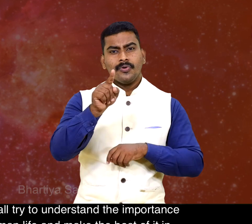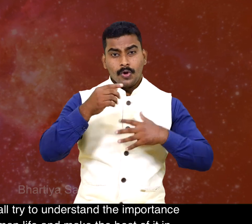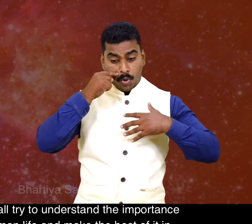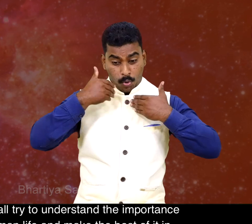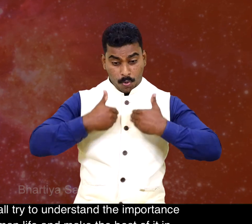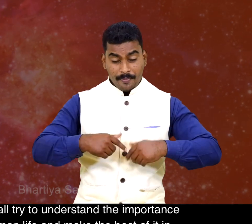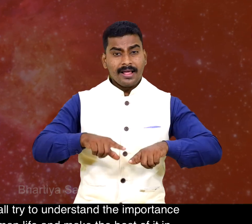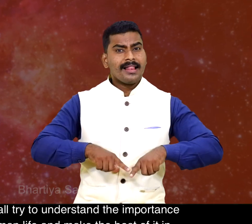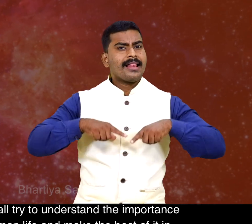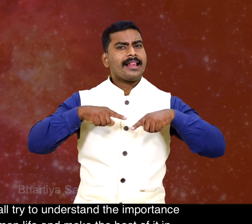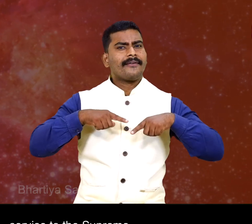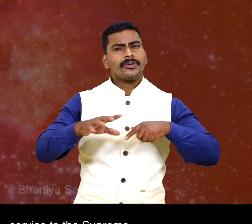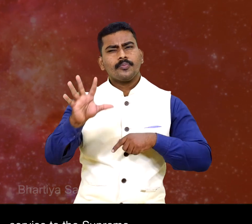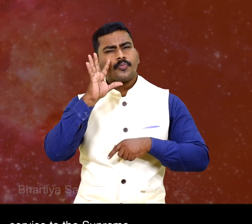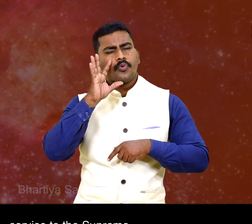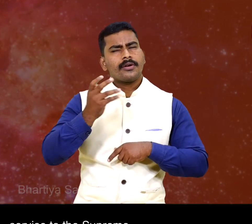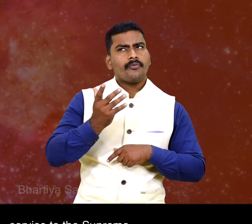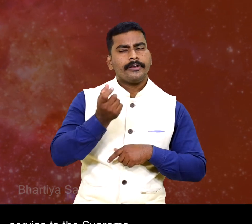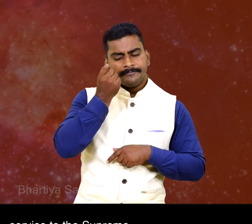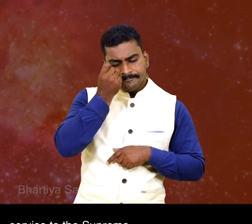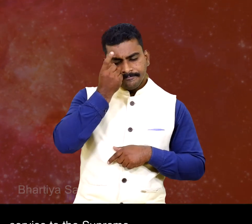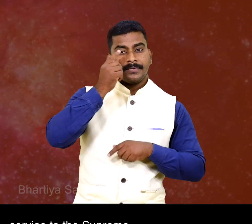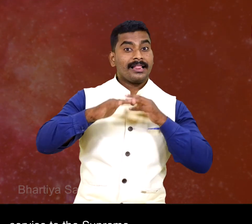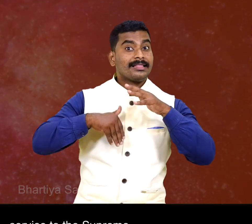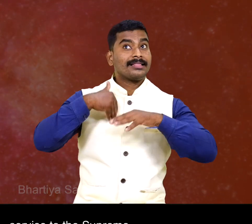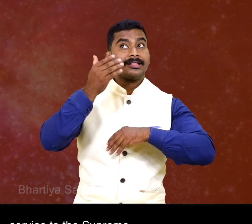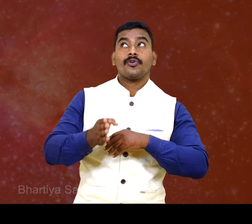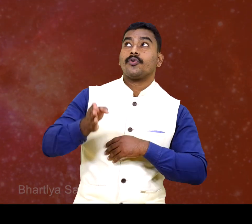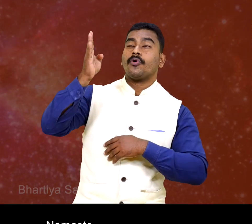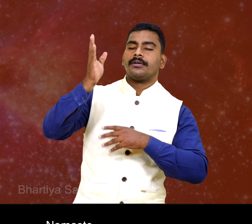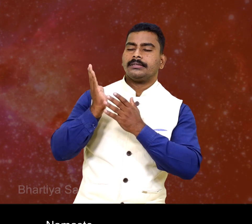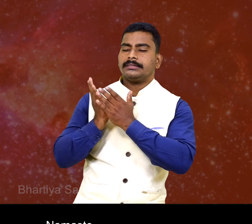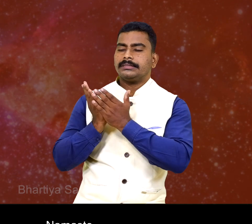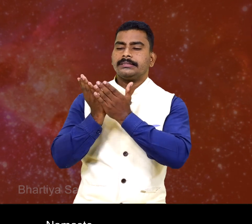the best of it in service to the Supreme. Namaste.